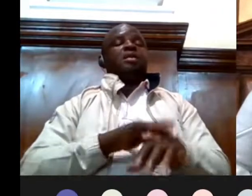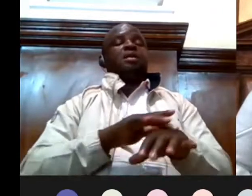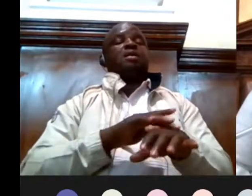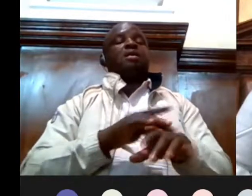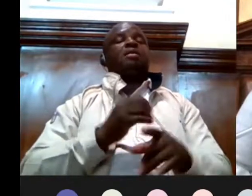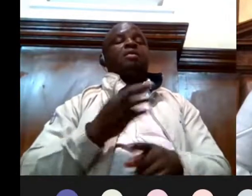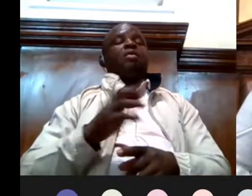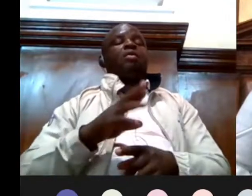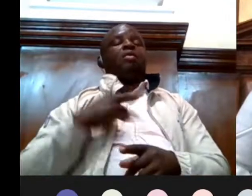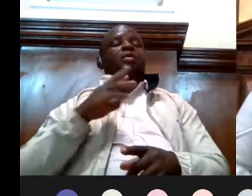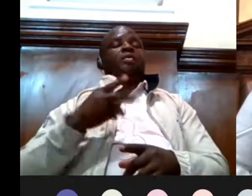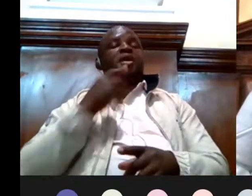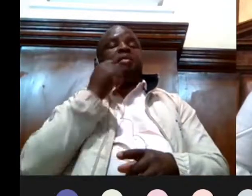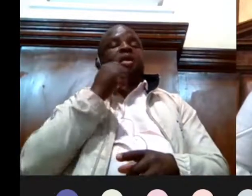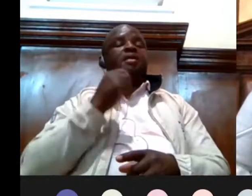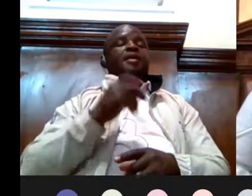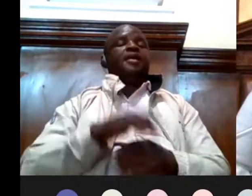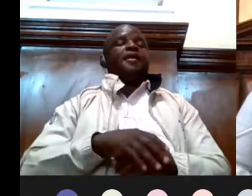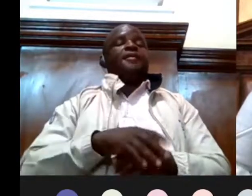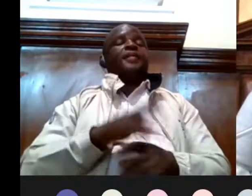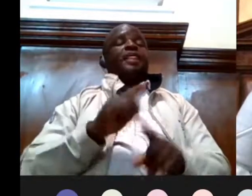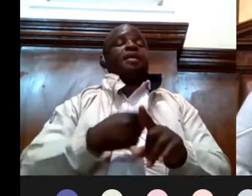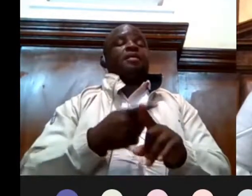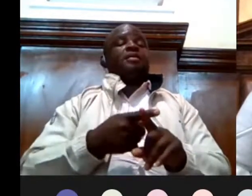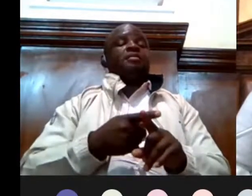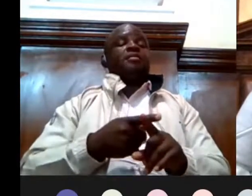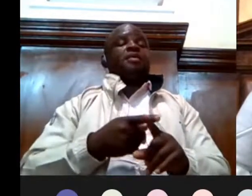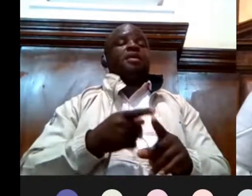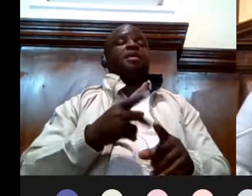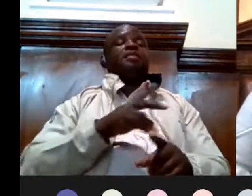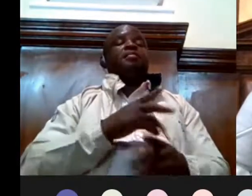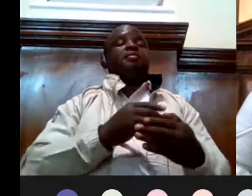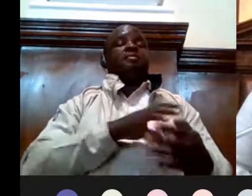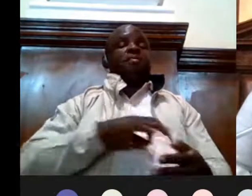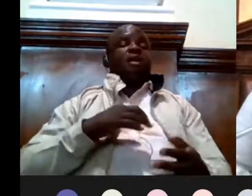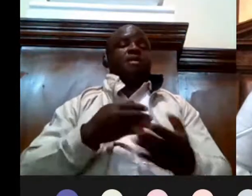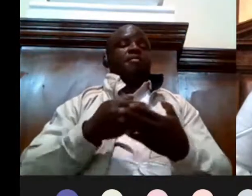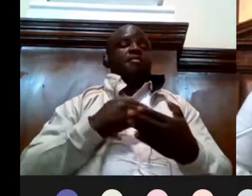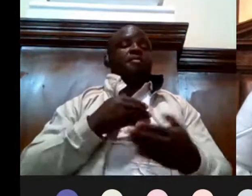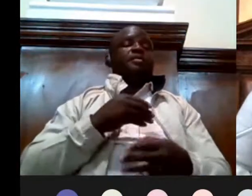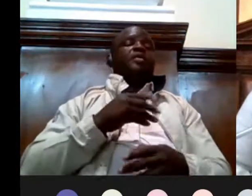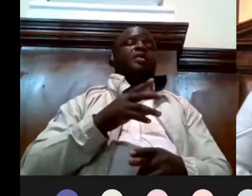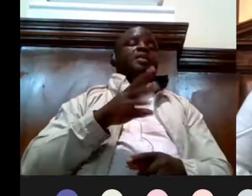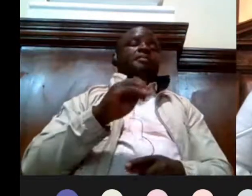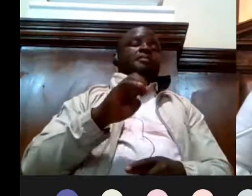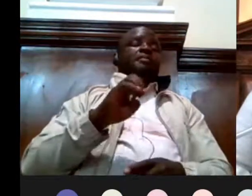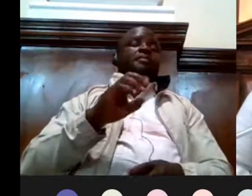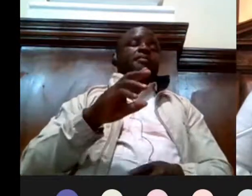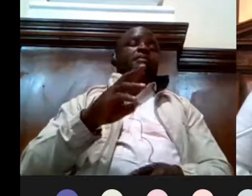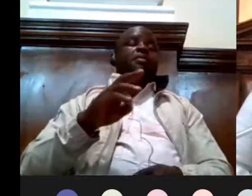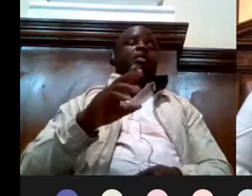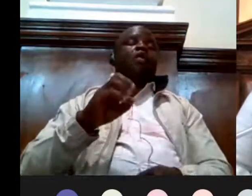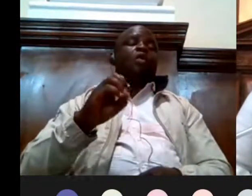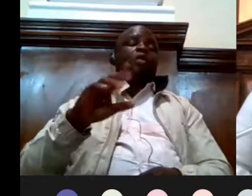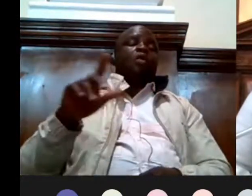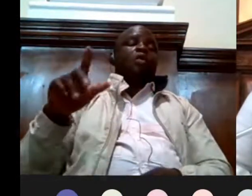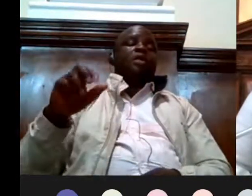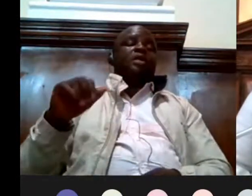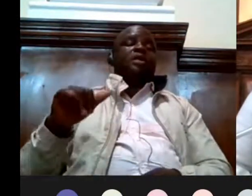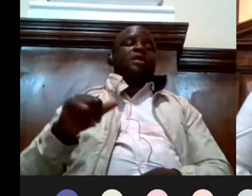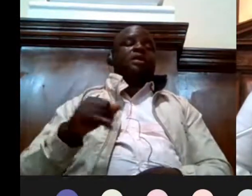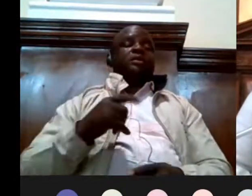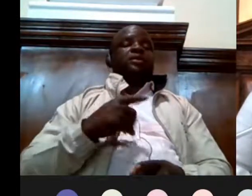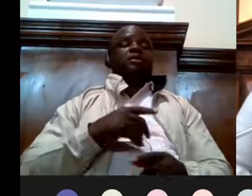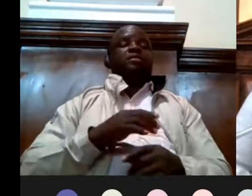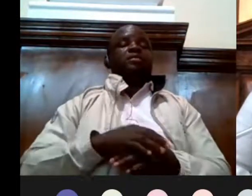color of the skin and the gender. For example, some of like the former mayor, Mayor Olim Lamlen, some you can defect but criticize, they